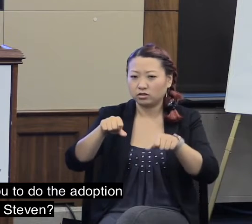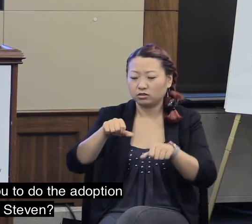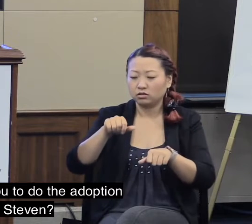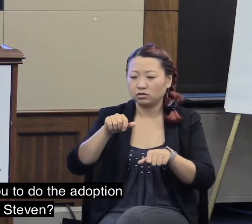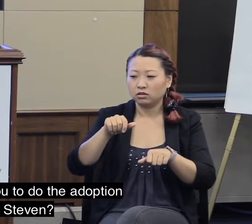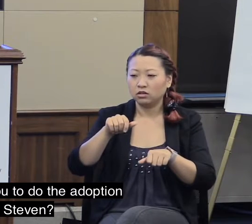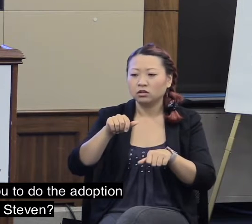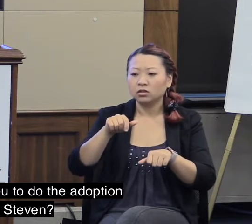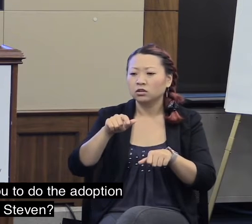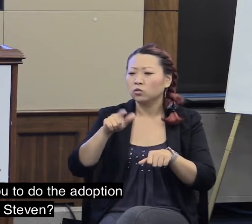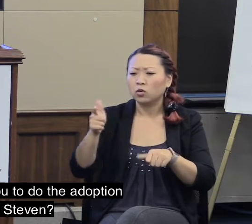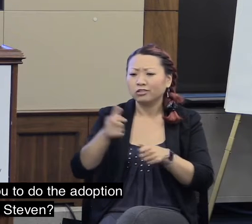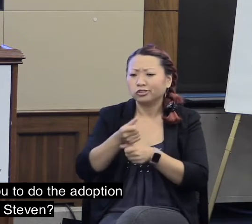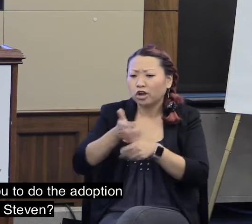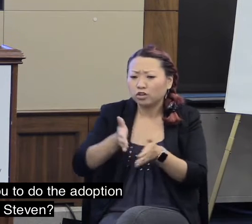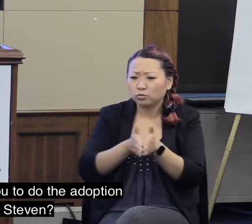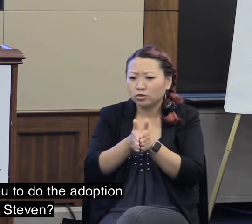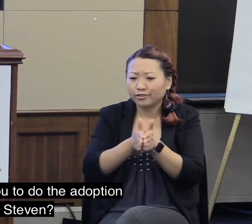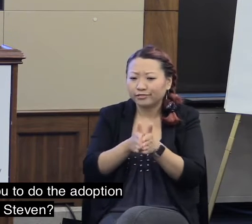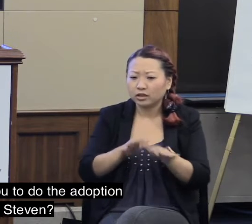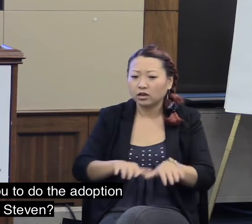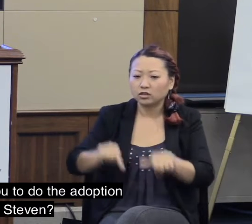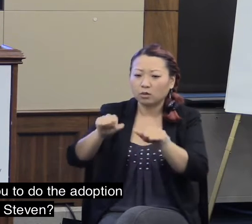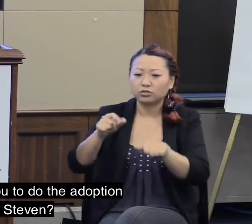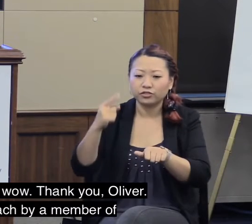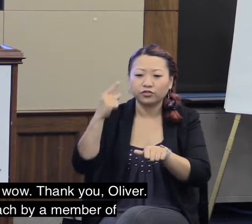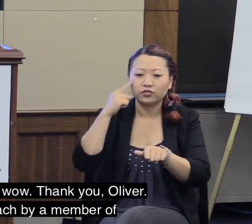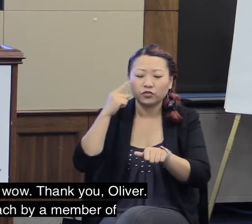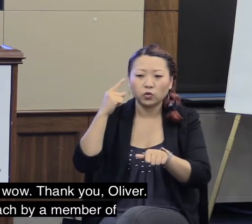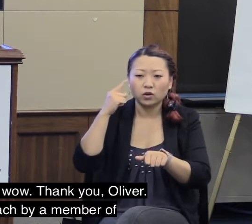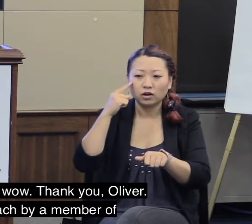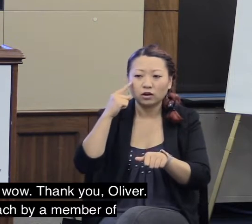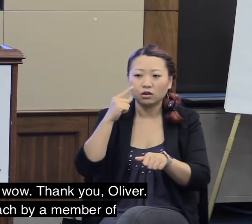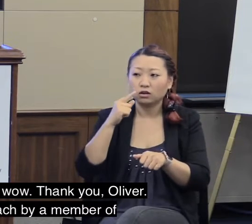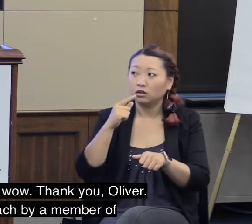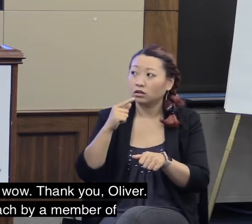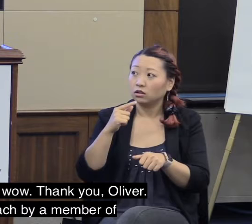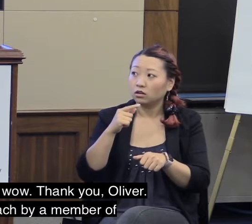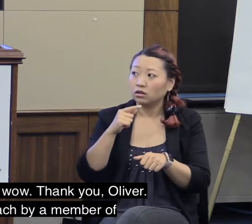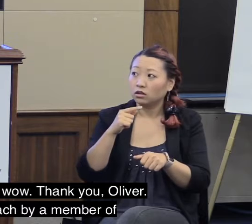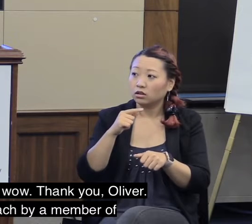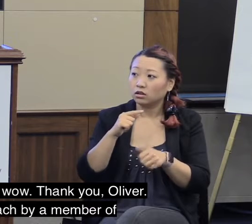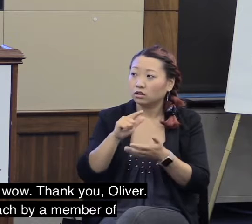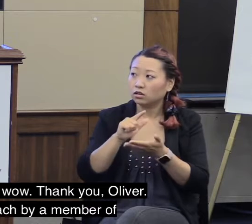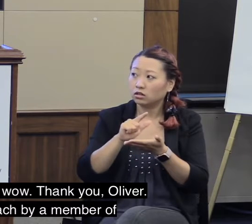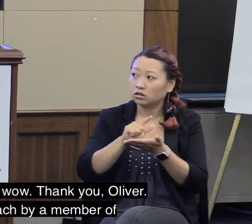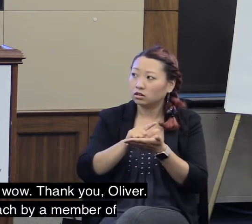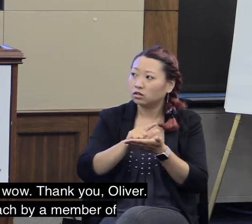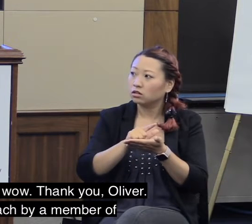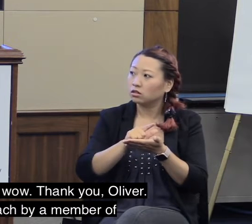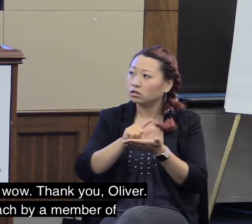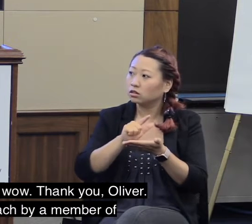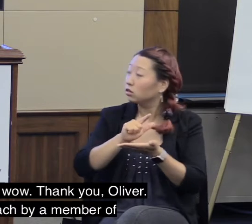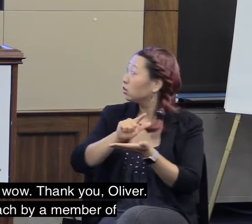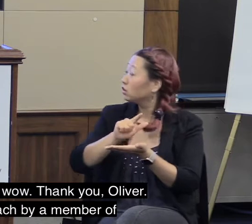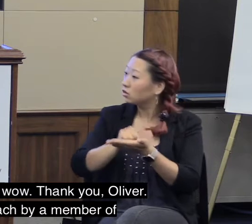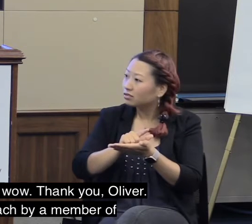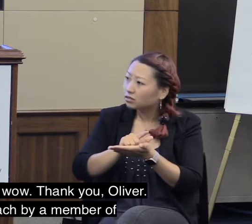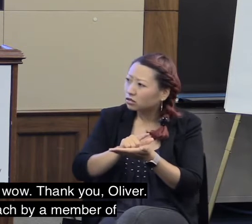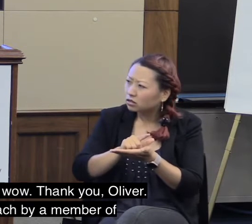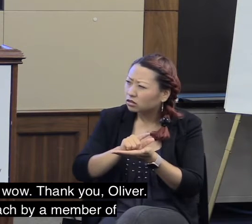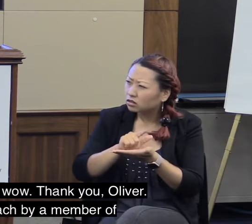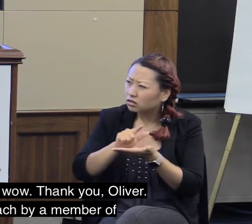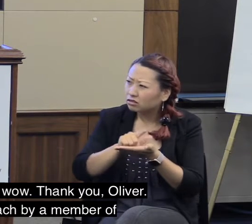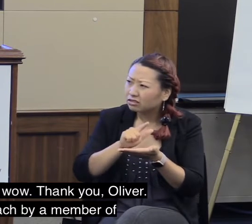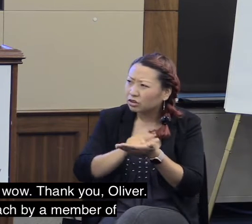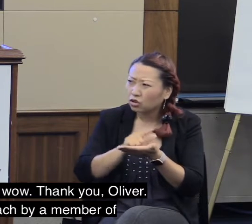motivated you to do the adoption for Leo, Nick, and Stephen? Oh, you know about them. Wow. Thank you, Oliver. Gosh.